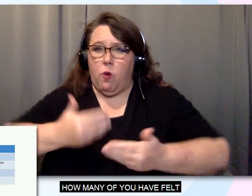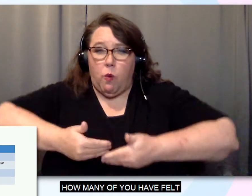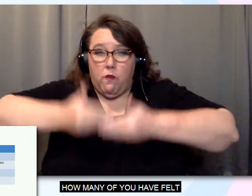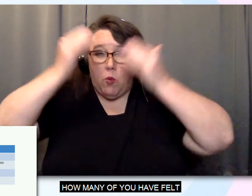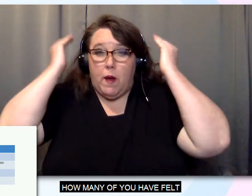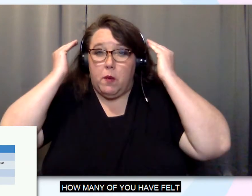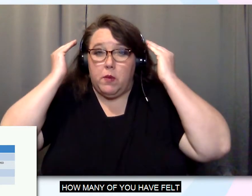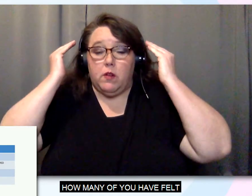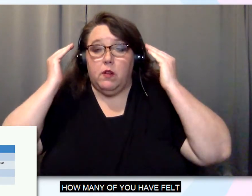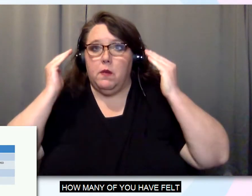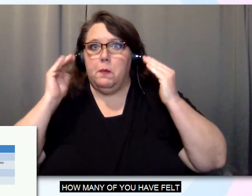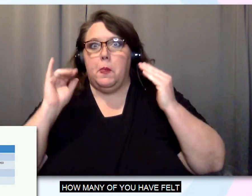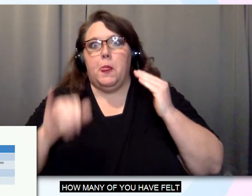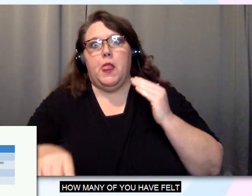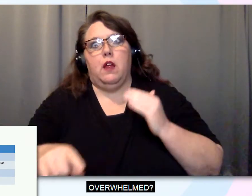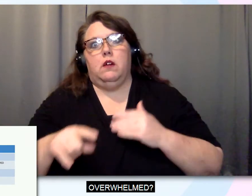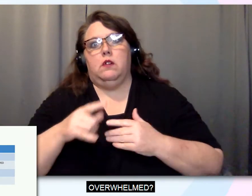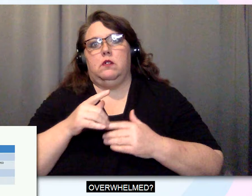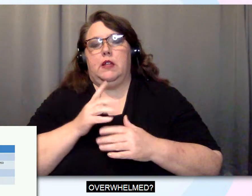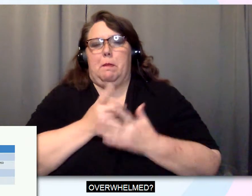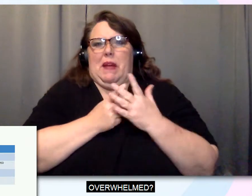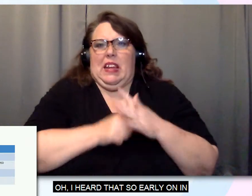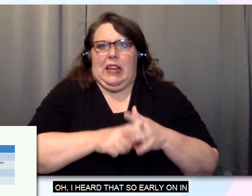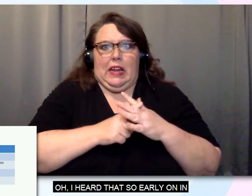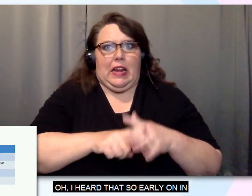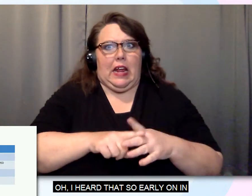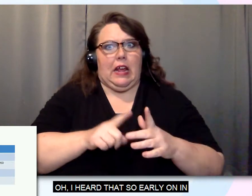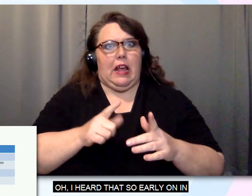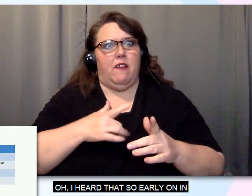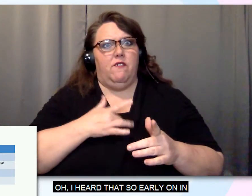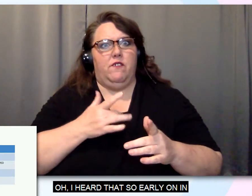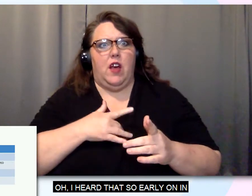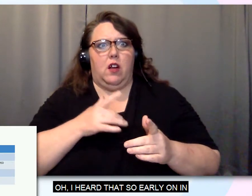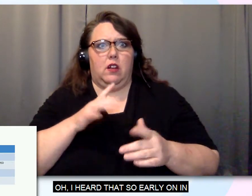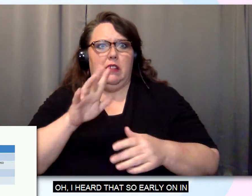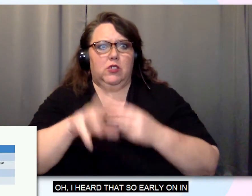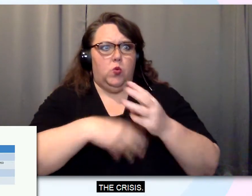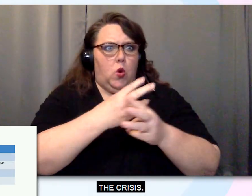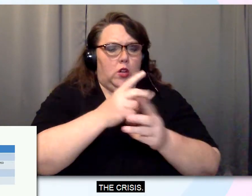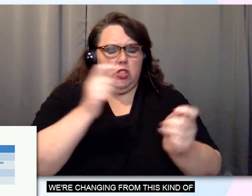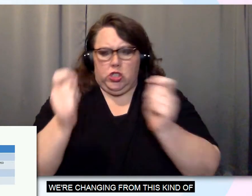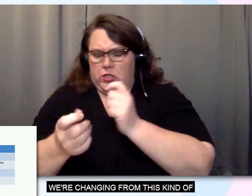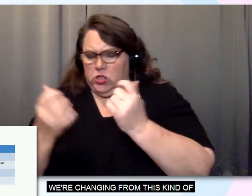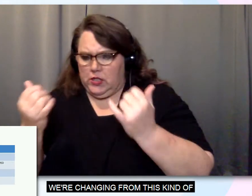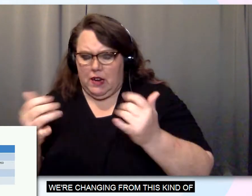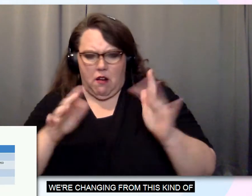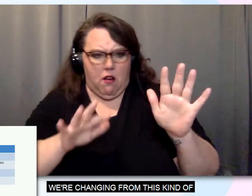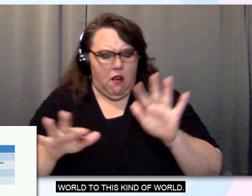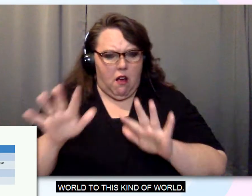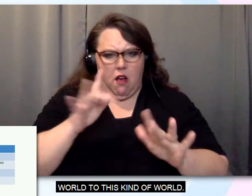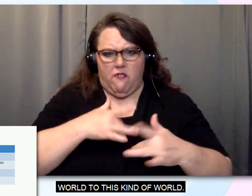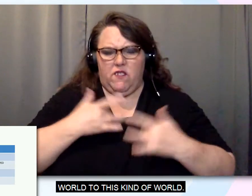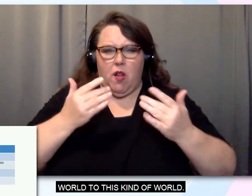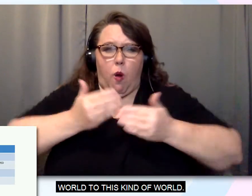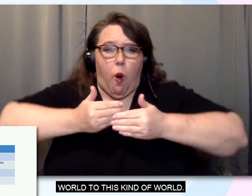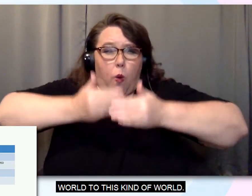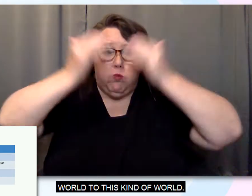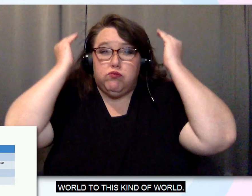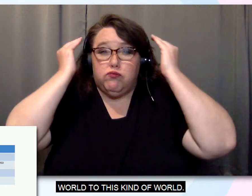How many of you felt overwhelmed? Oh, I heard that so early on in the crisis. Oh my, we're changing from this kind of world to this kind of